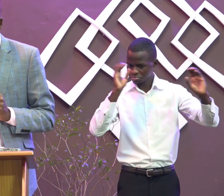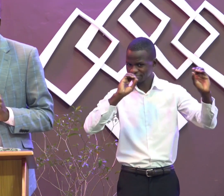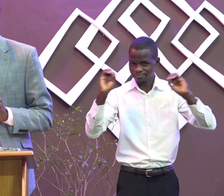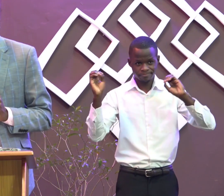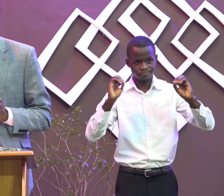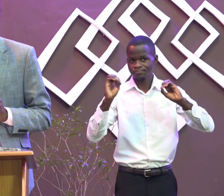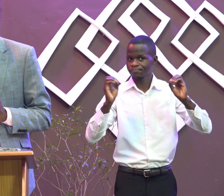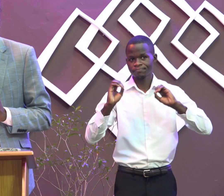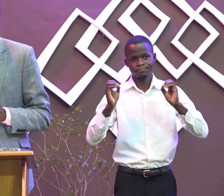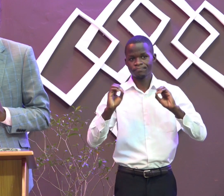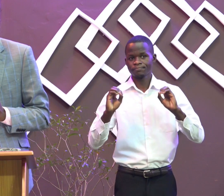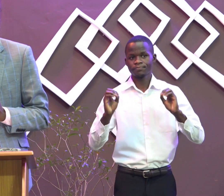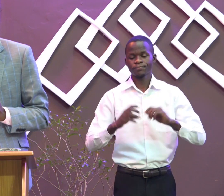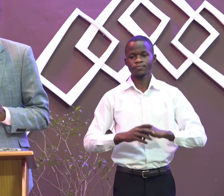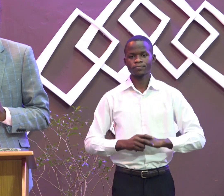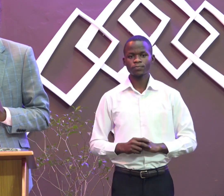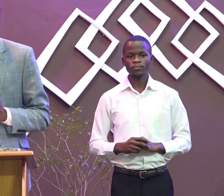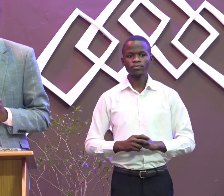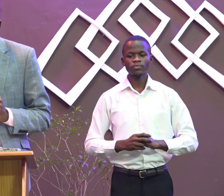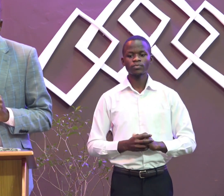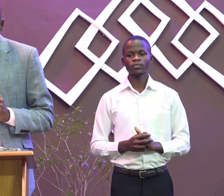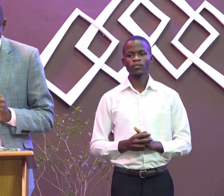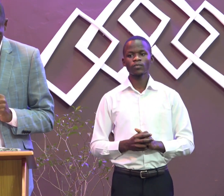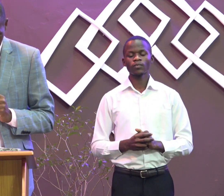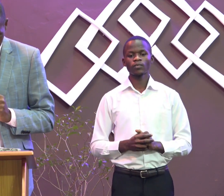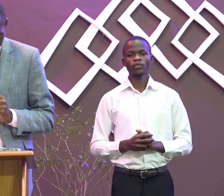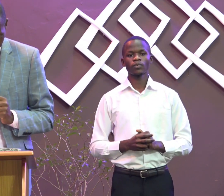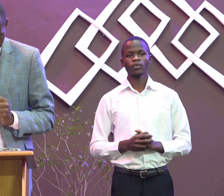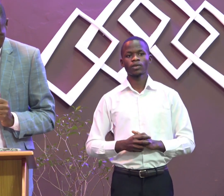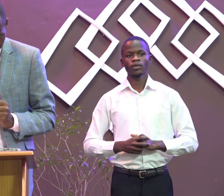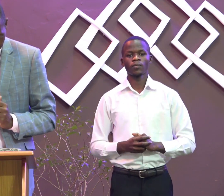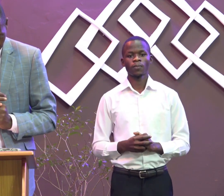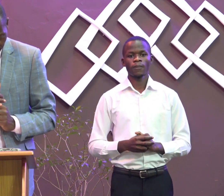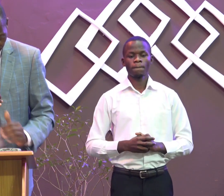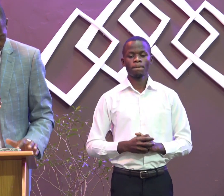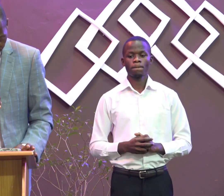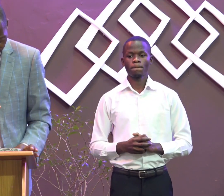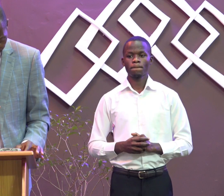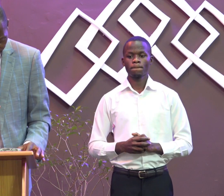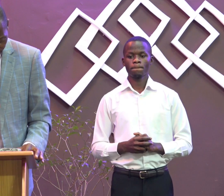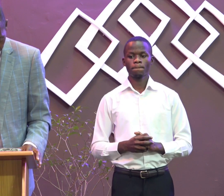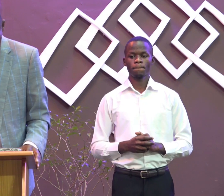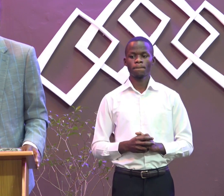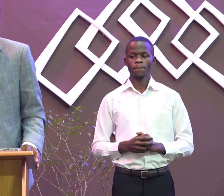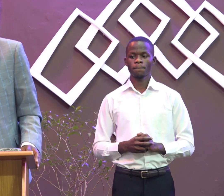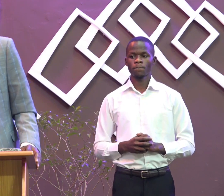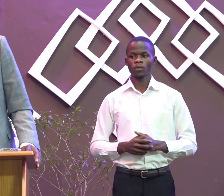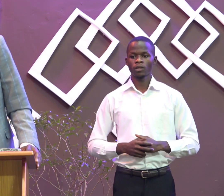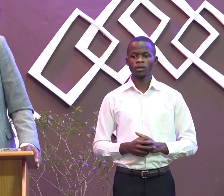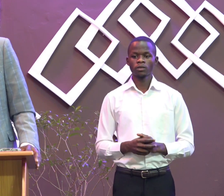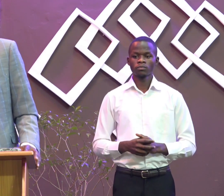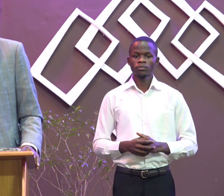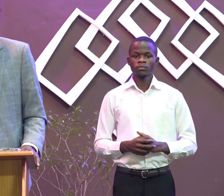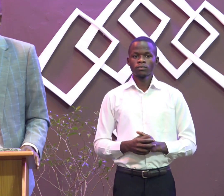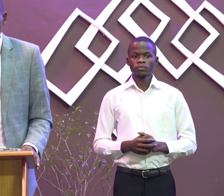nothing that I've heard of from our pastoral team that says maybe one person had something or an argument